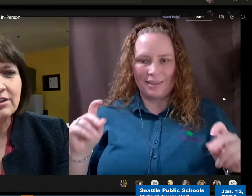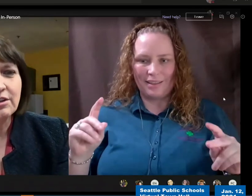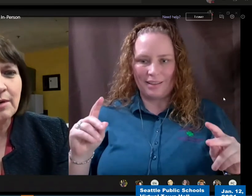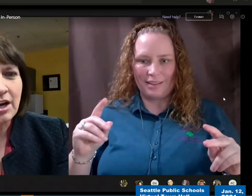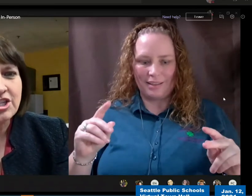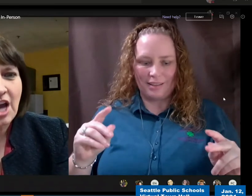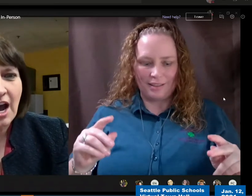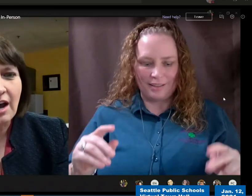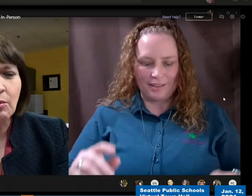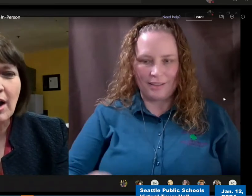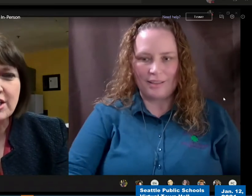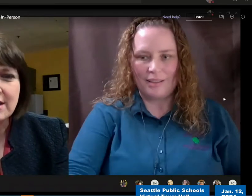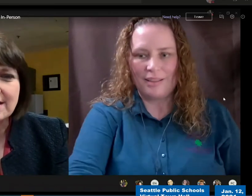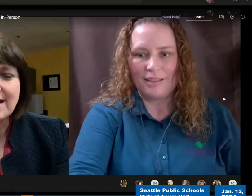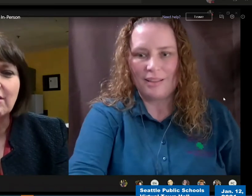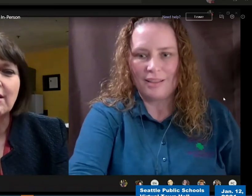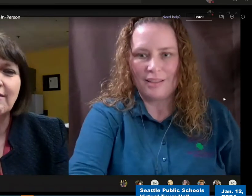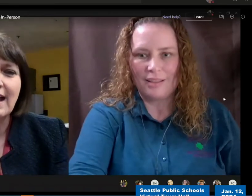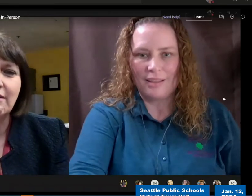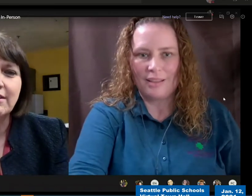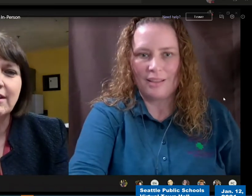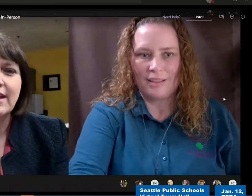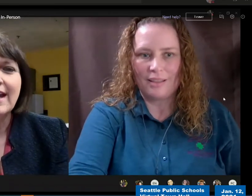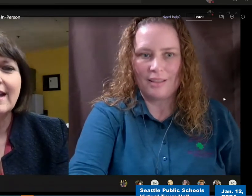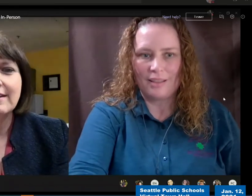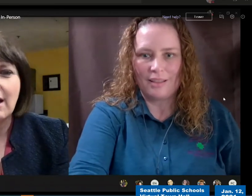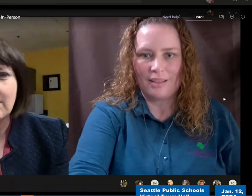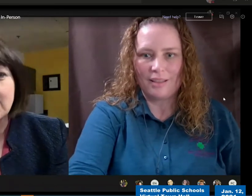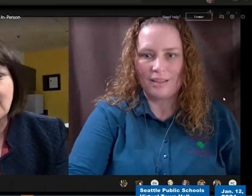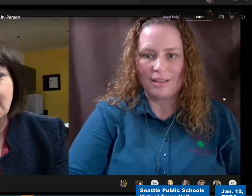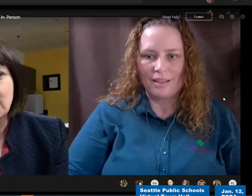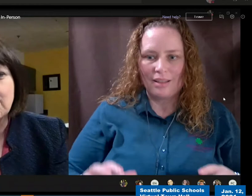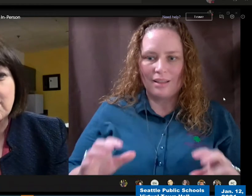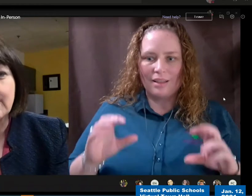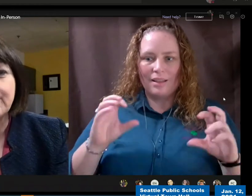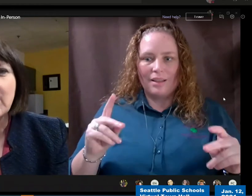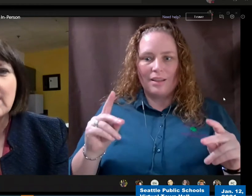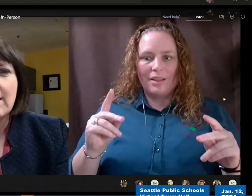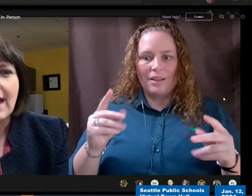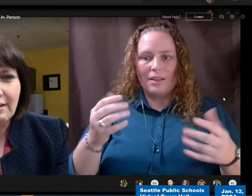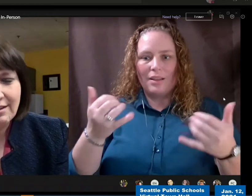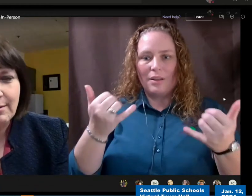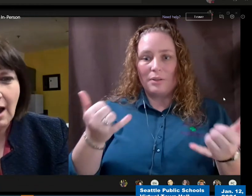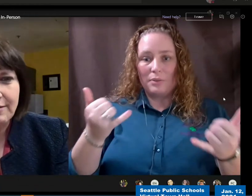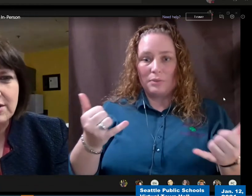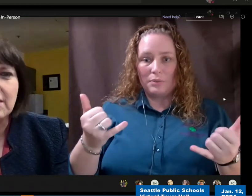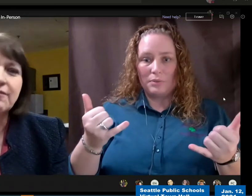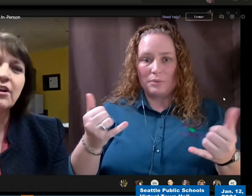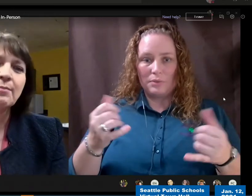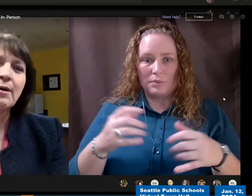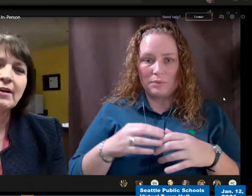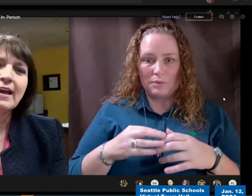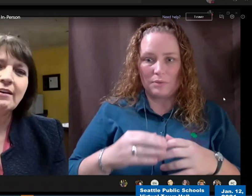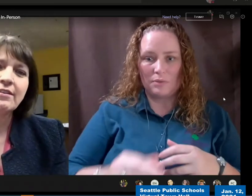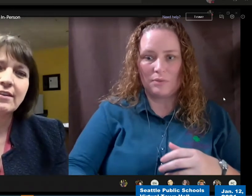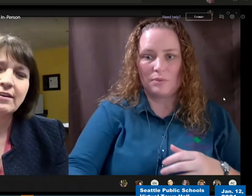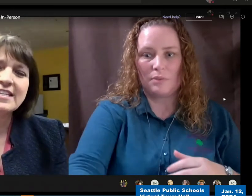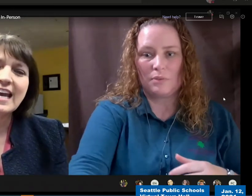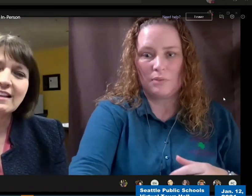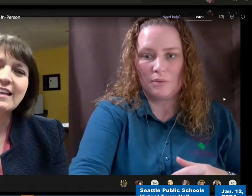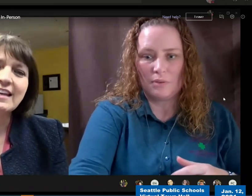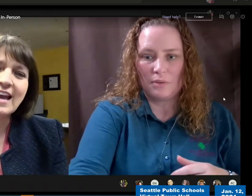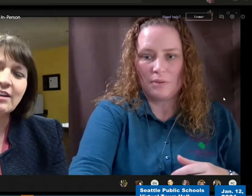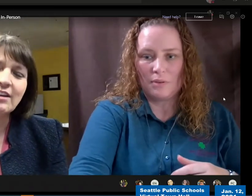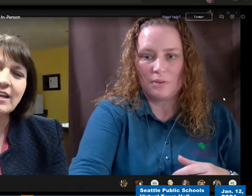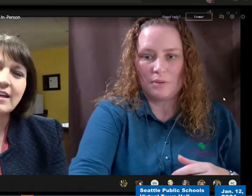Dr. Umar Shah, Washington Secretary of Health, and Dr. Jeffrey Duchin, Health Officer for the Public Health, Seattle